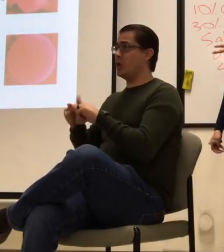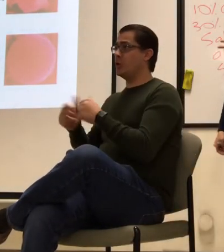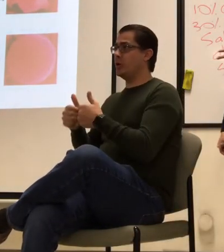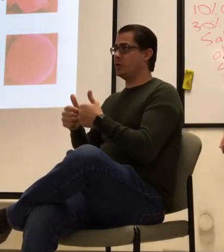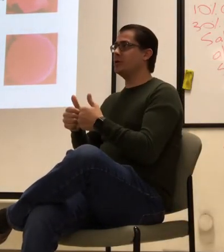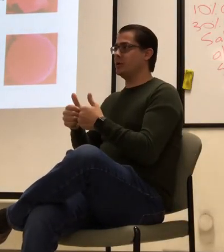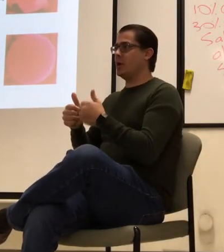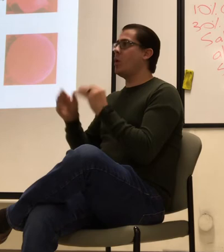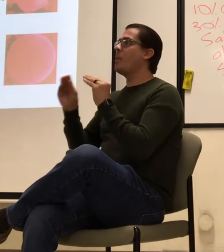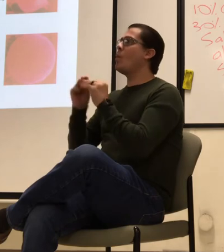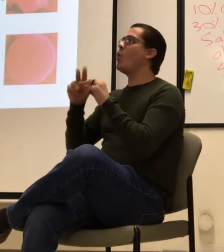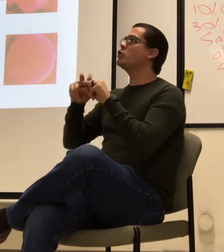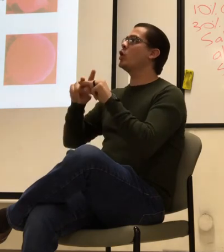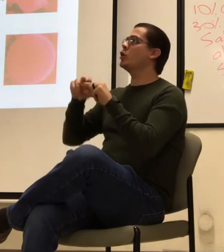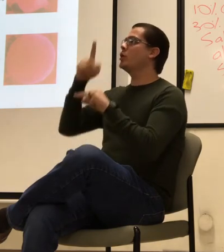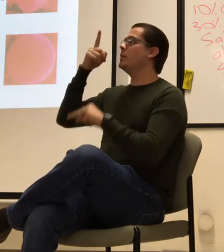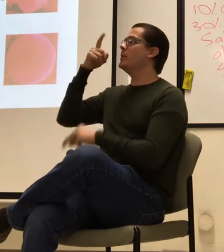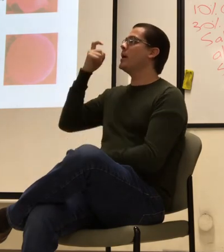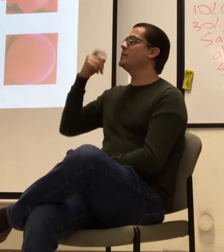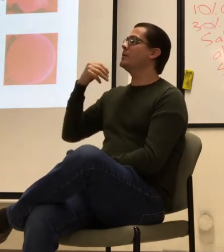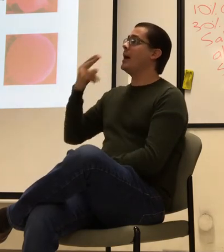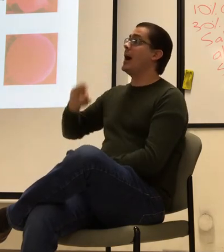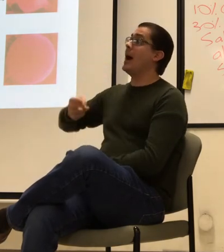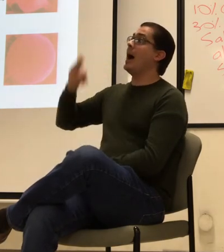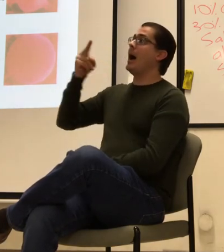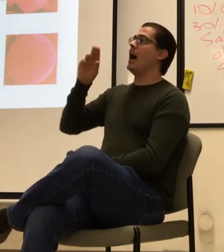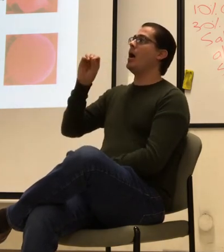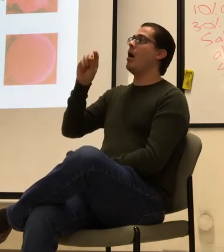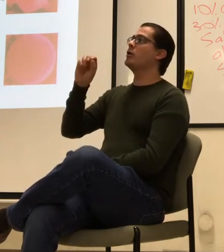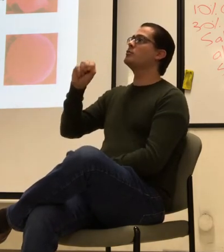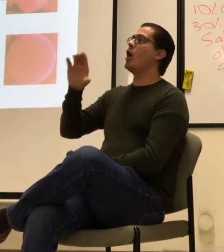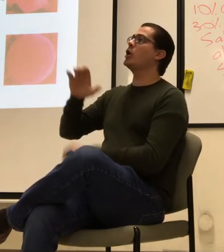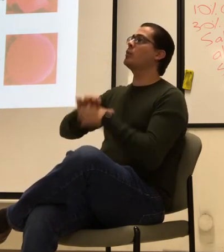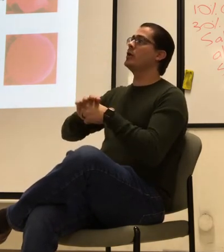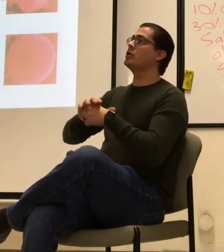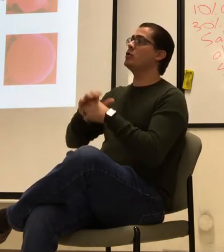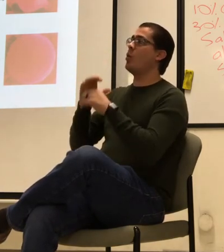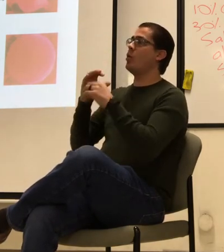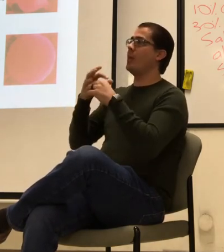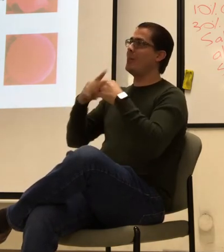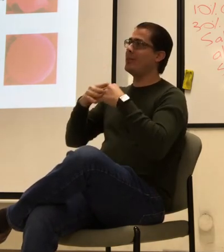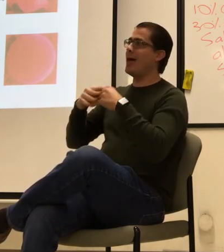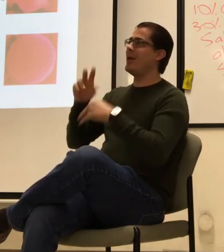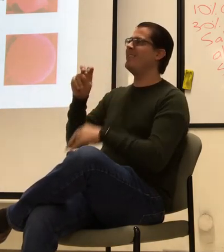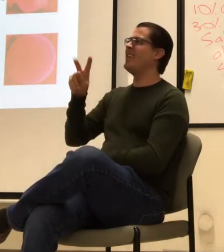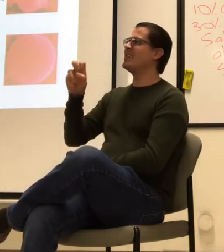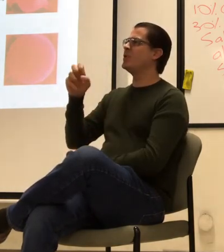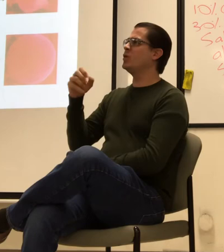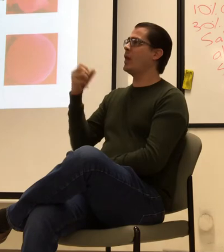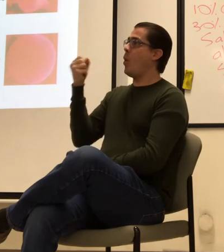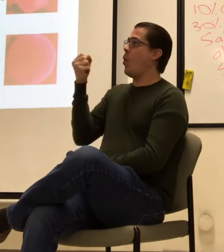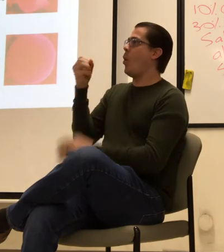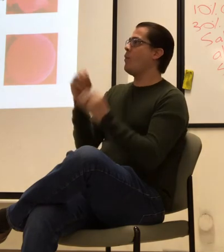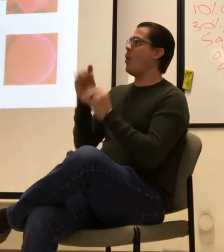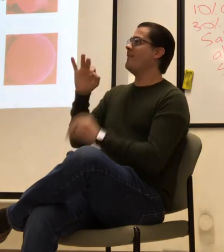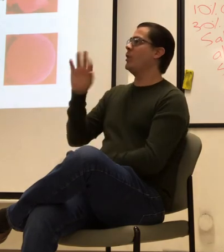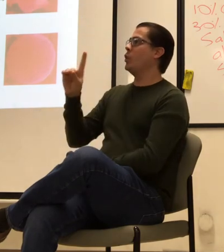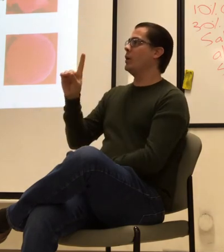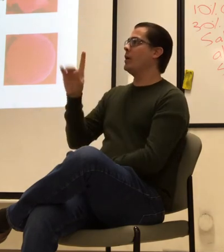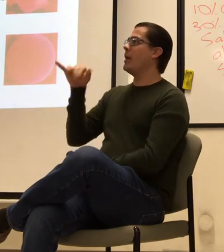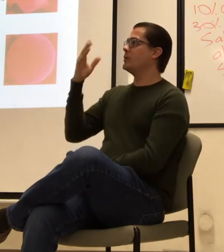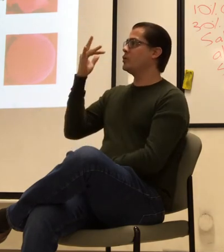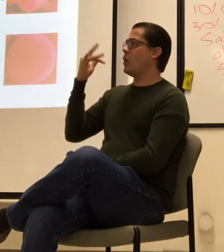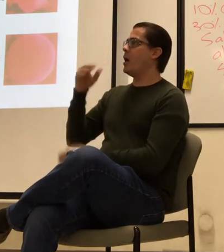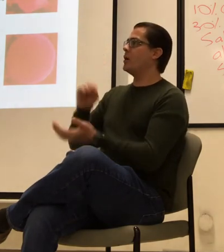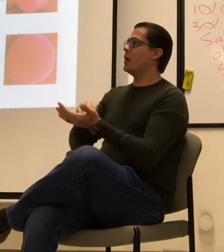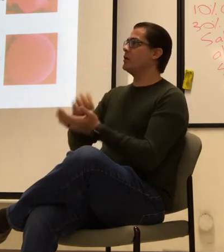More salty. It's more salty because it has a higher osmotic pressure, so the blood vessels retain more fluid. That's why doctors